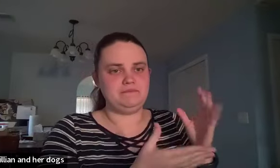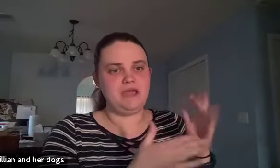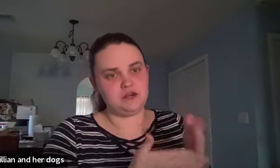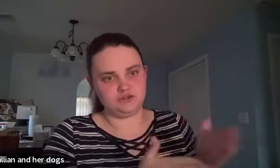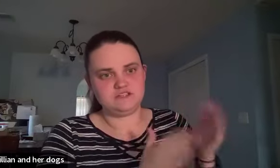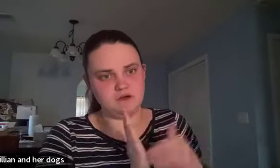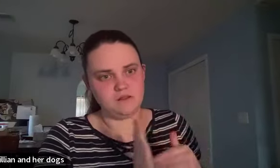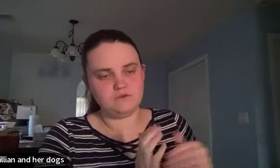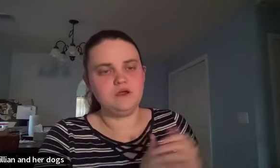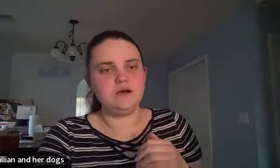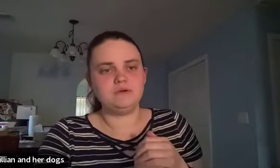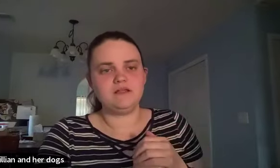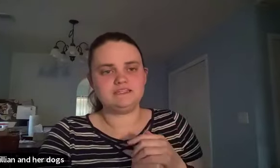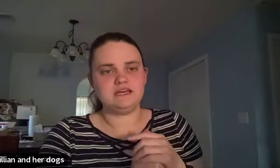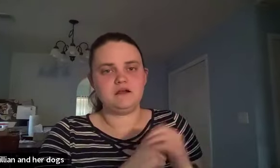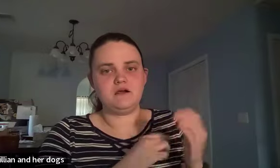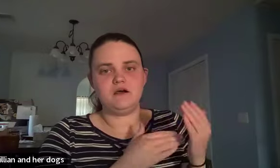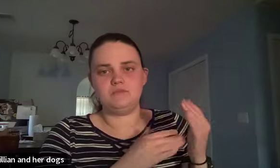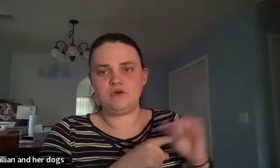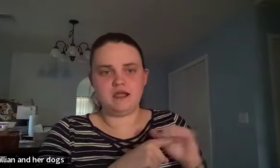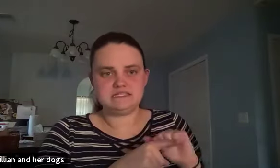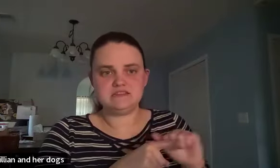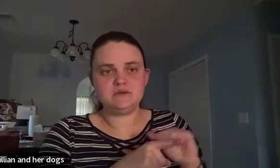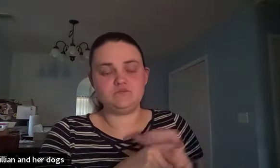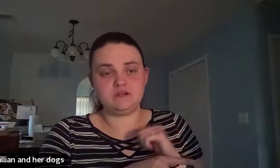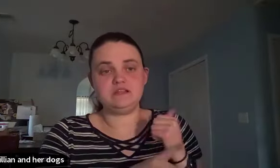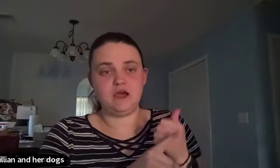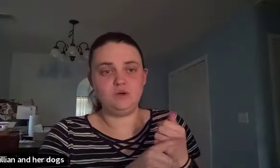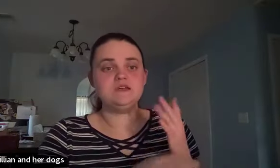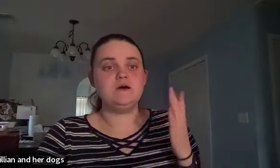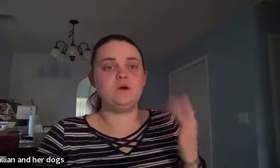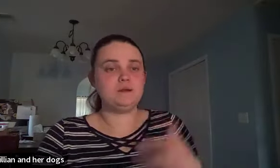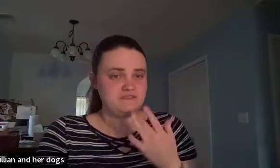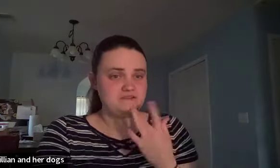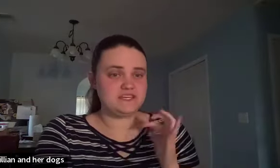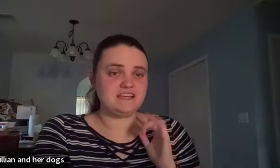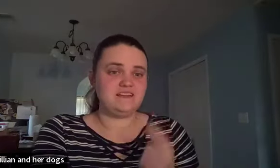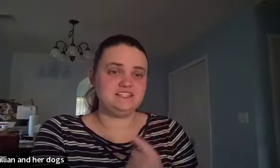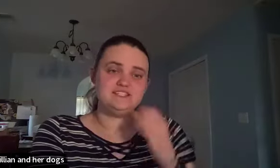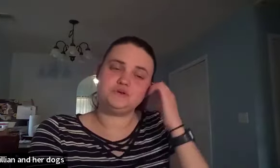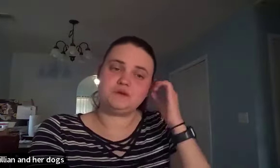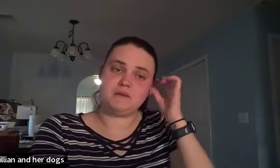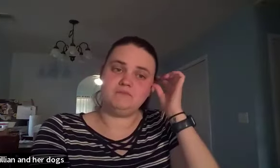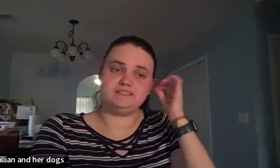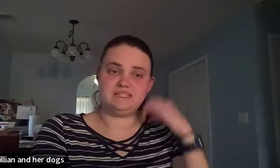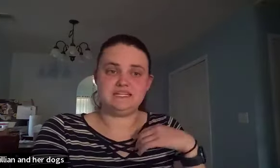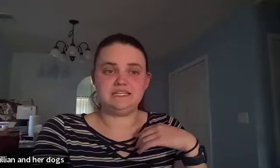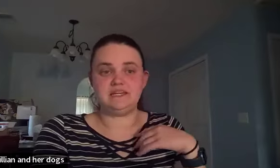many patterns to follow. But like I said, practicing them really helps. One of my favorite things I like to do is when I'm like sitting in